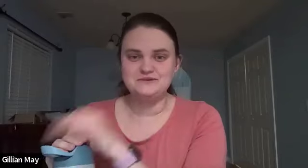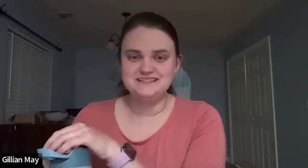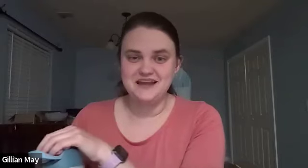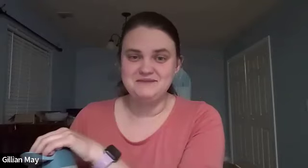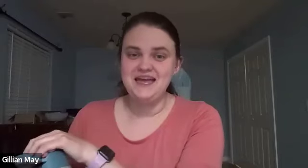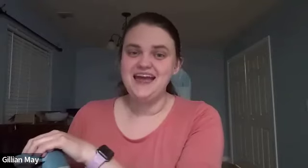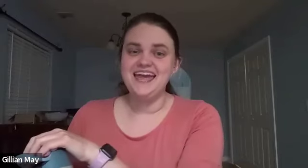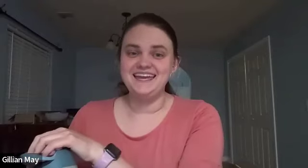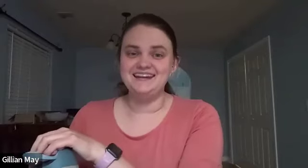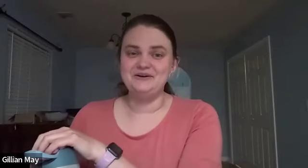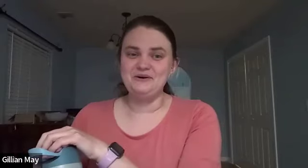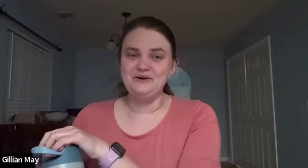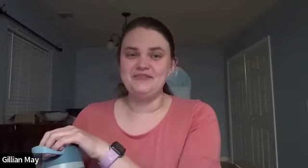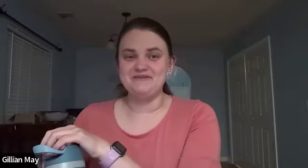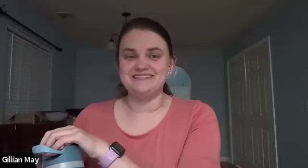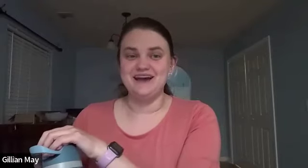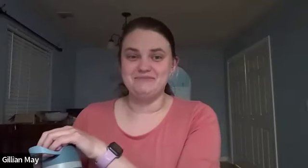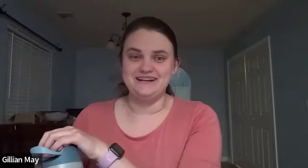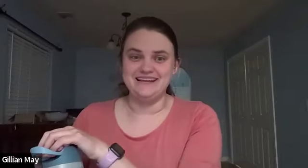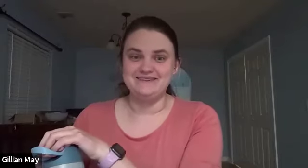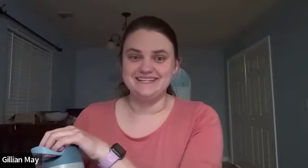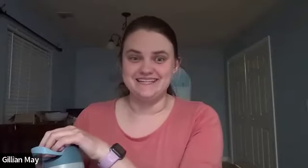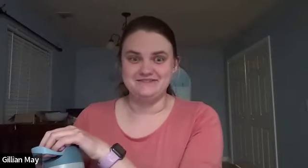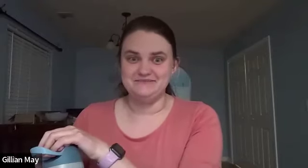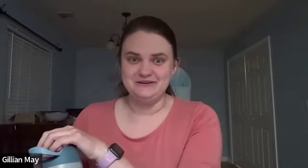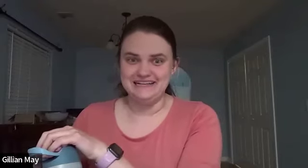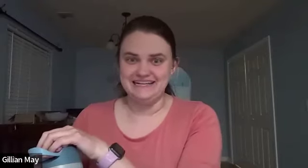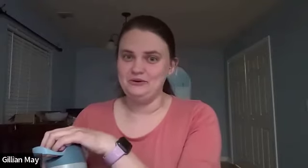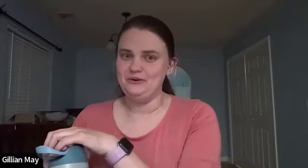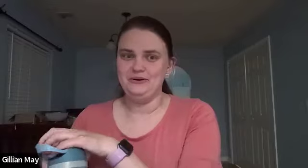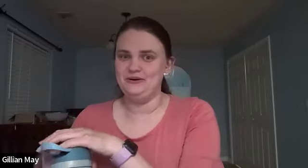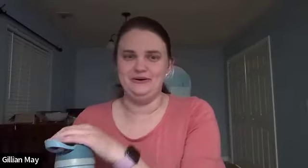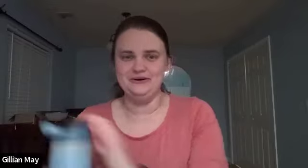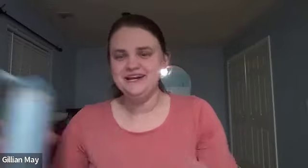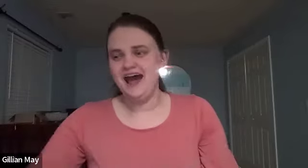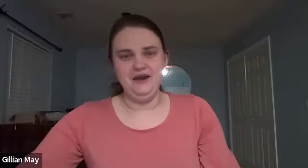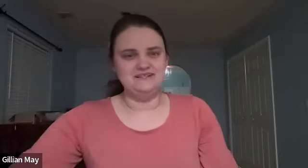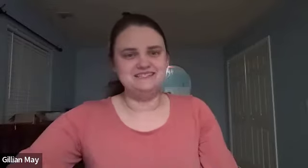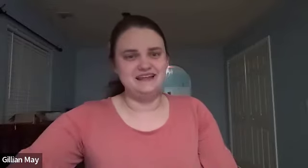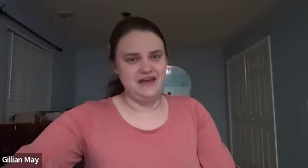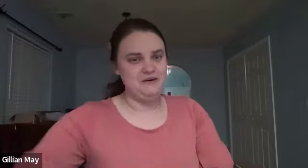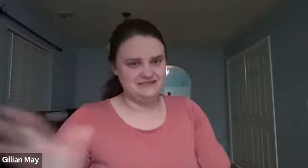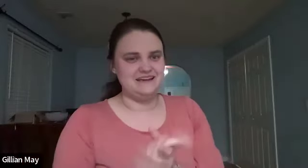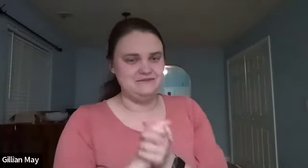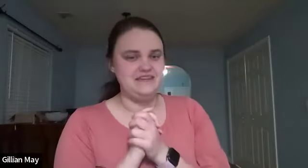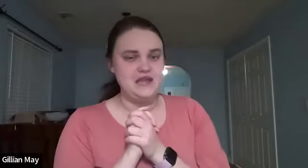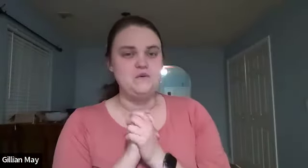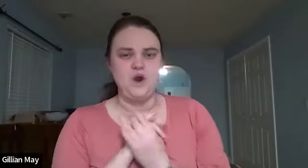one time. And oh, that was not pretty with the deaf community. Oh, I mean, they were